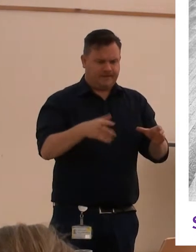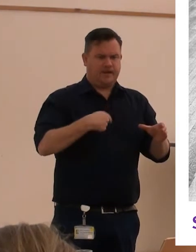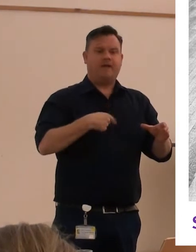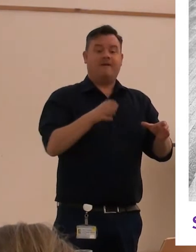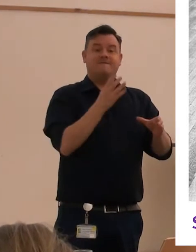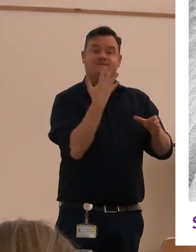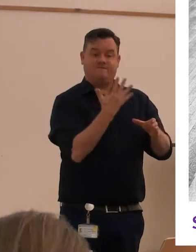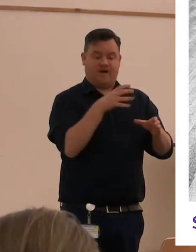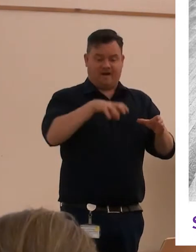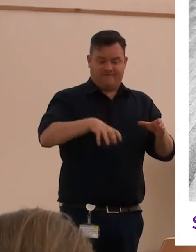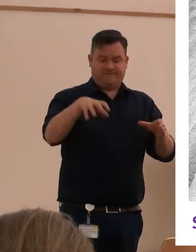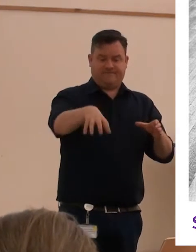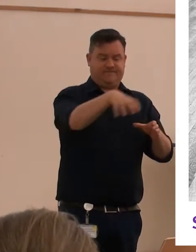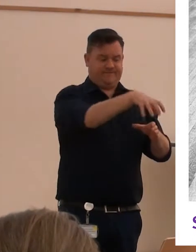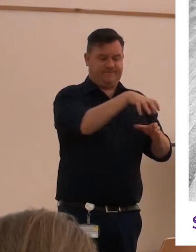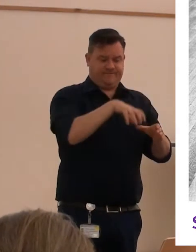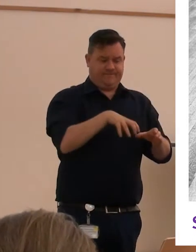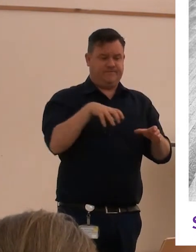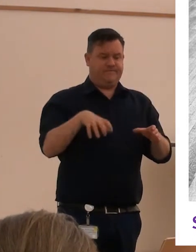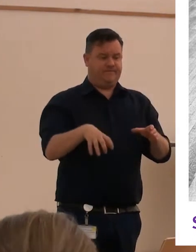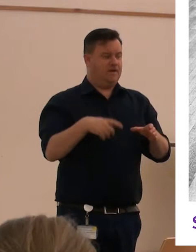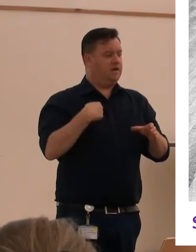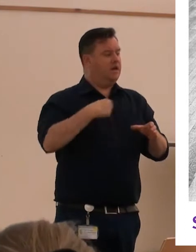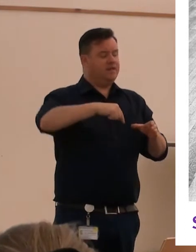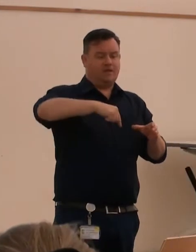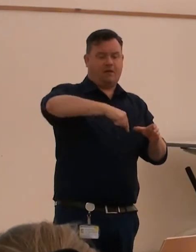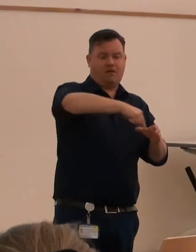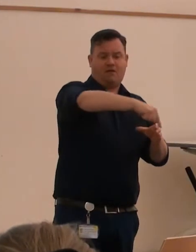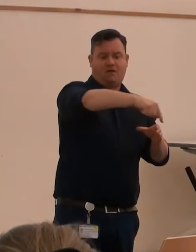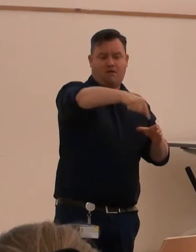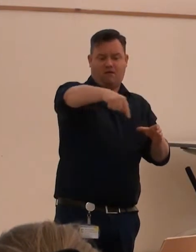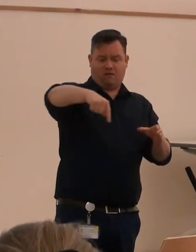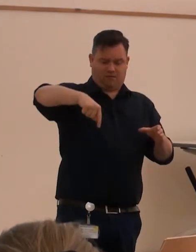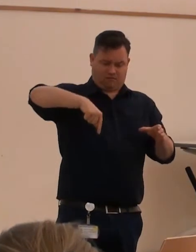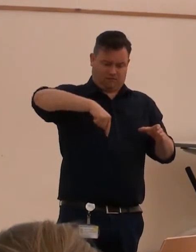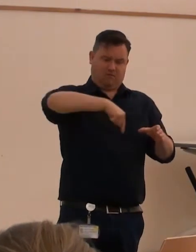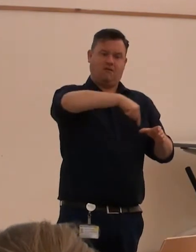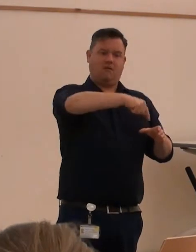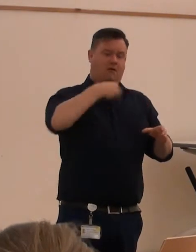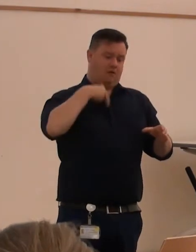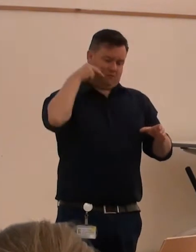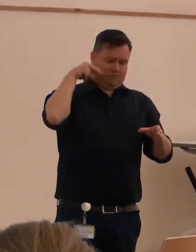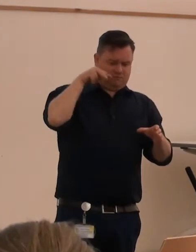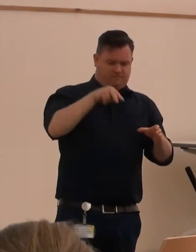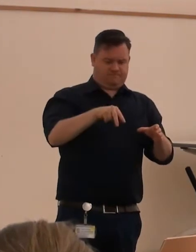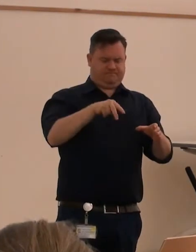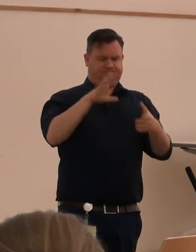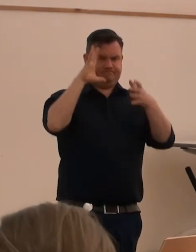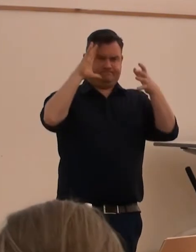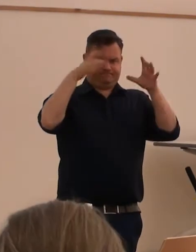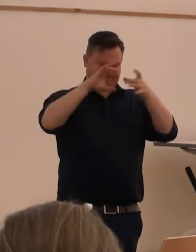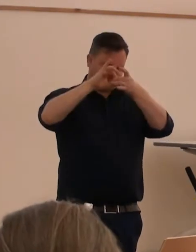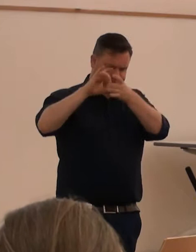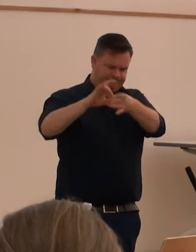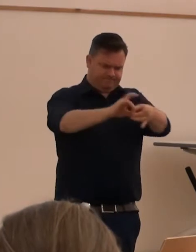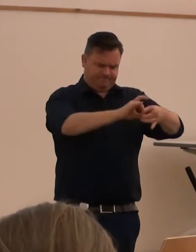five slices of tree trunk. And the arc then, if you look at it, your brain sort of connected all,